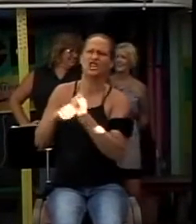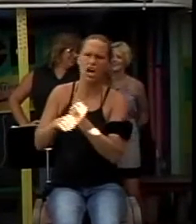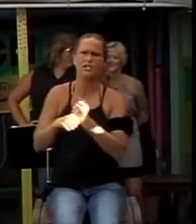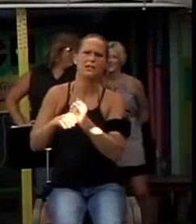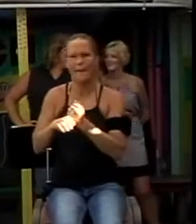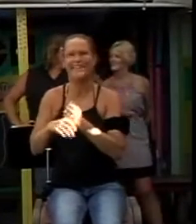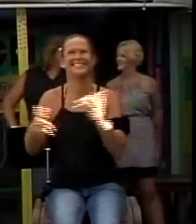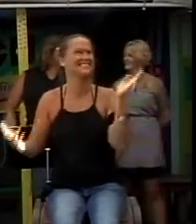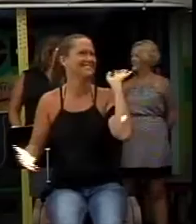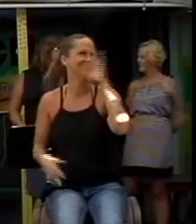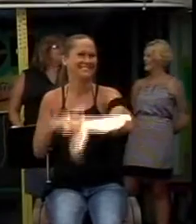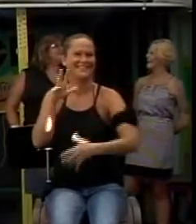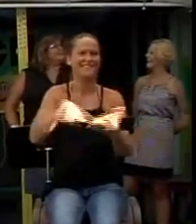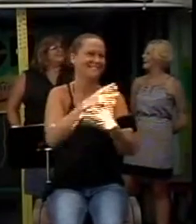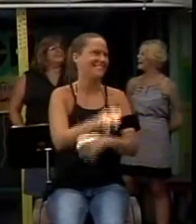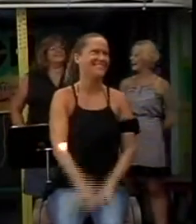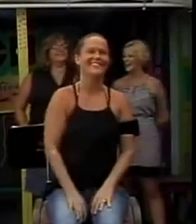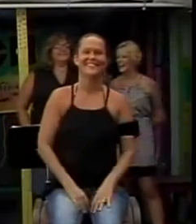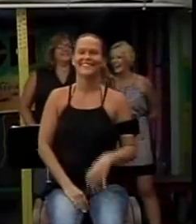And where's Ophelia?